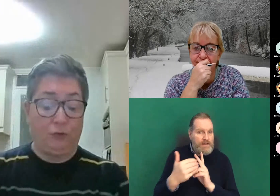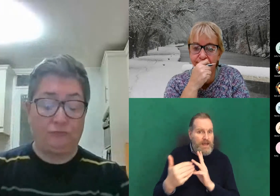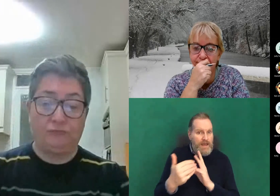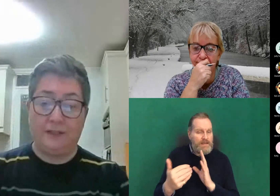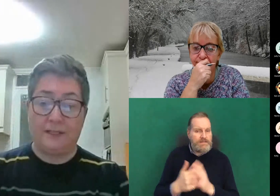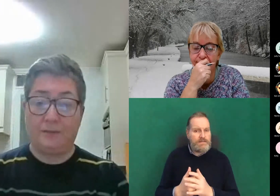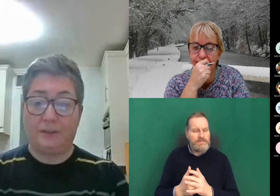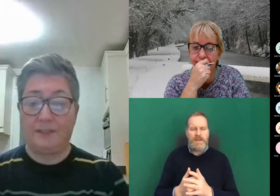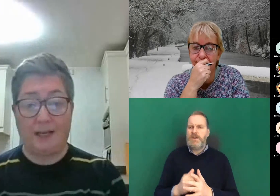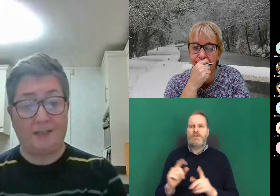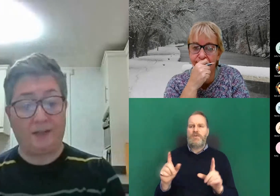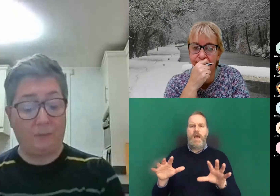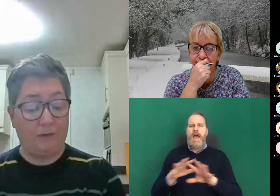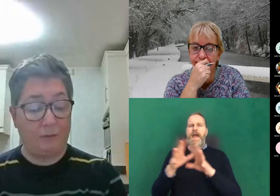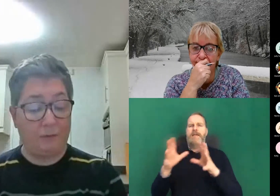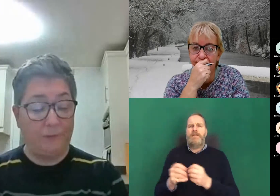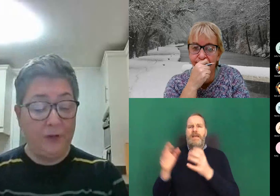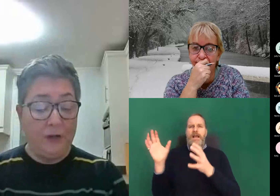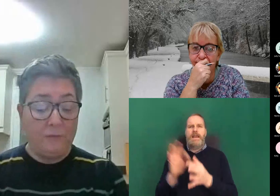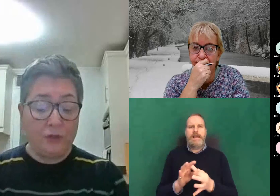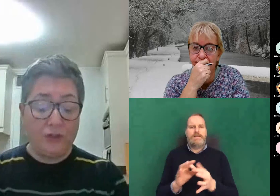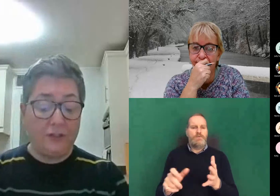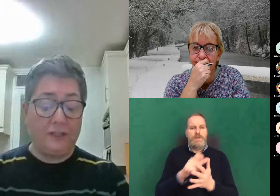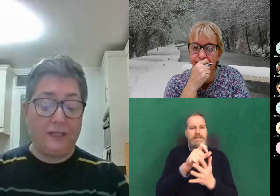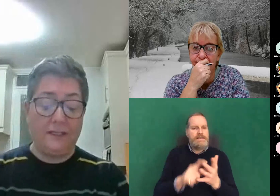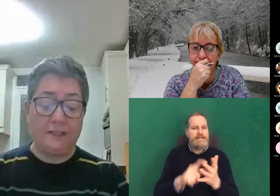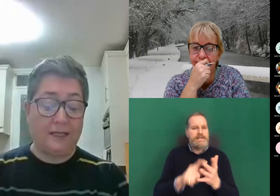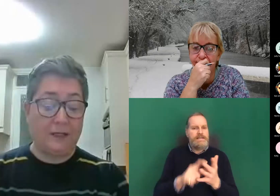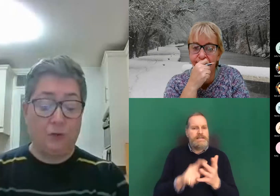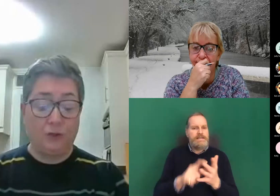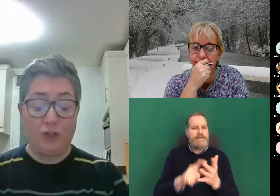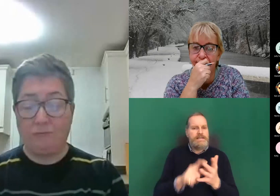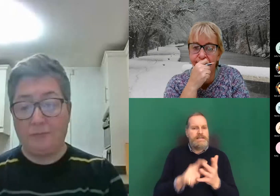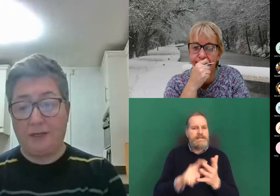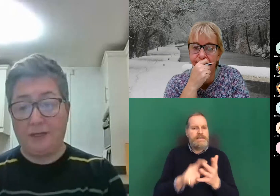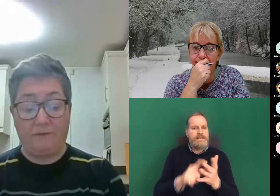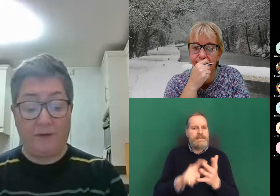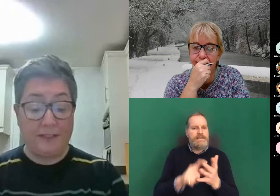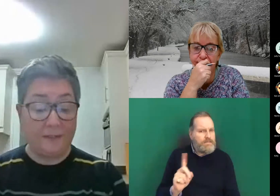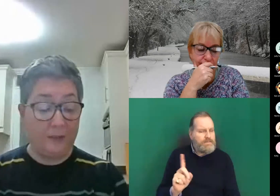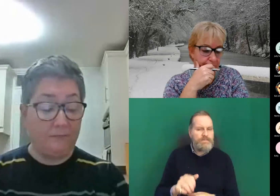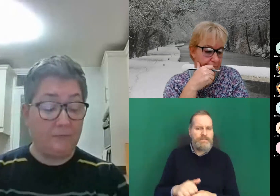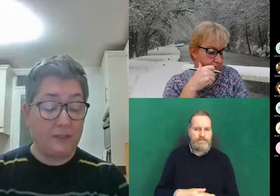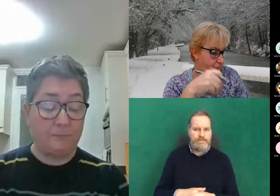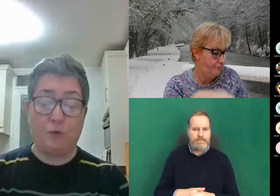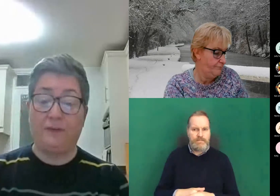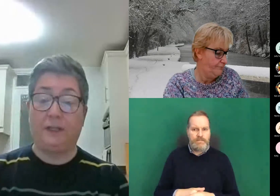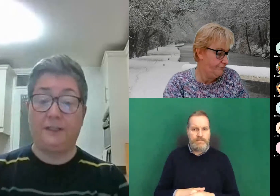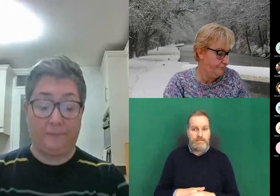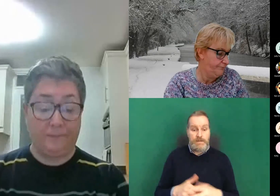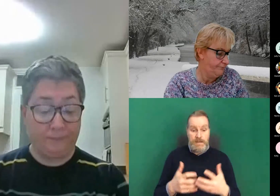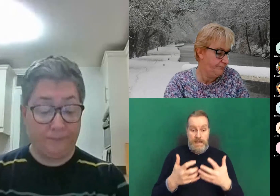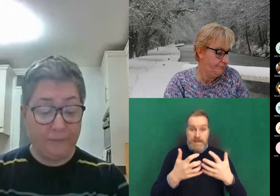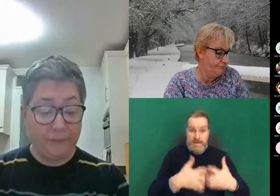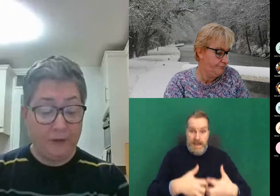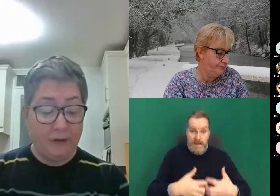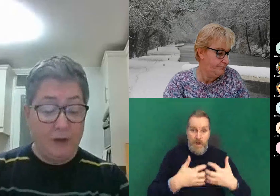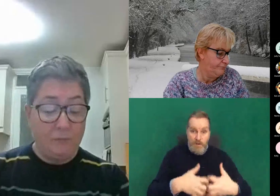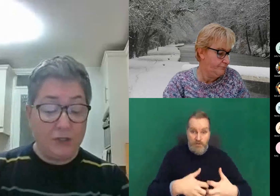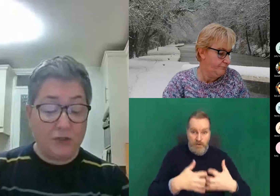all this have to do with Disability History Month? Well, much of today's technology and advancement is